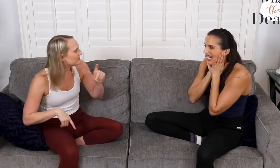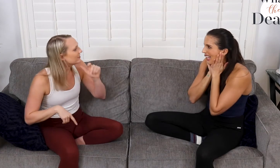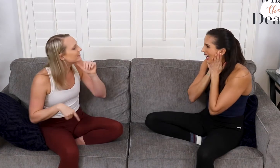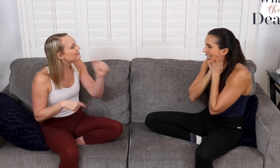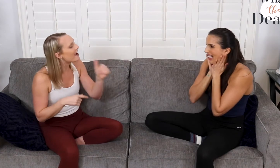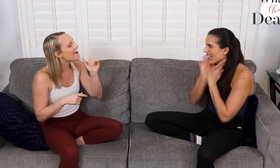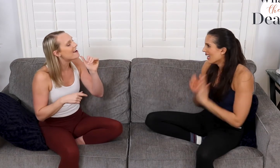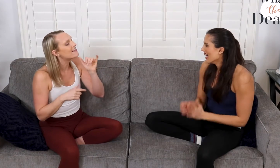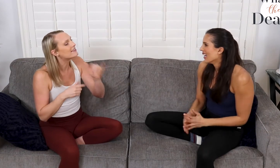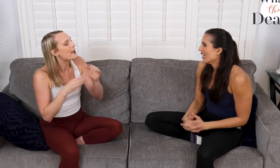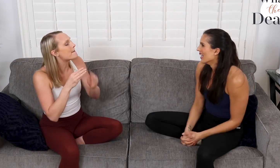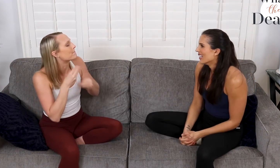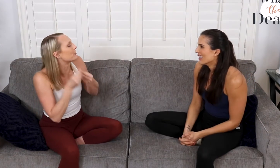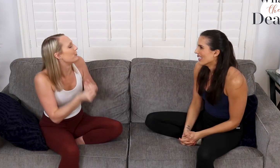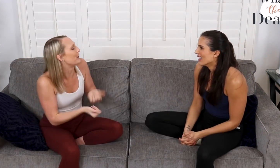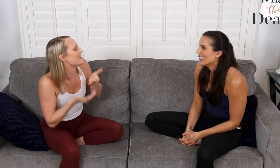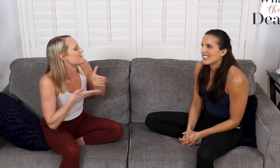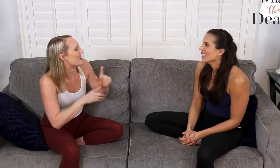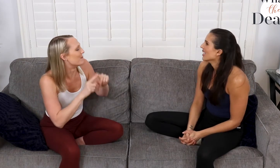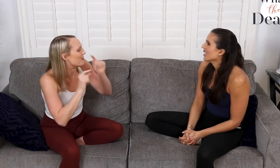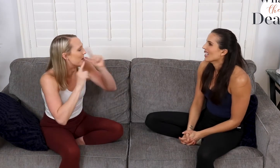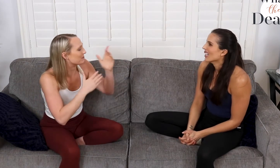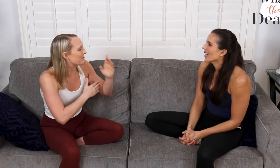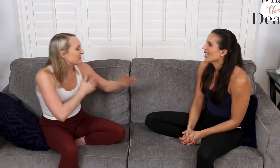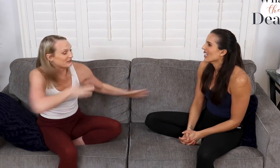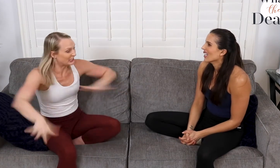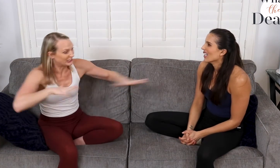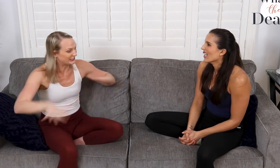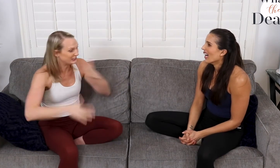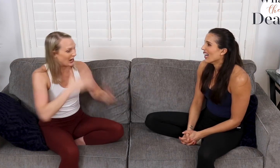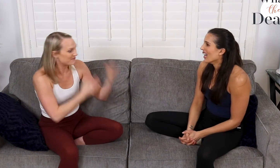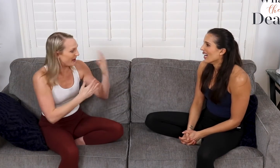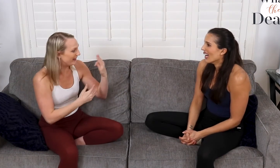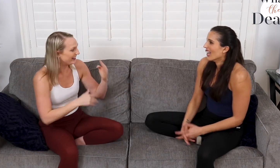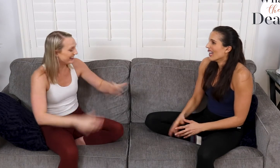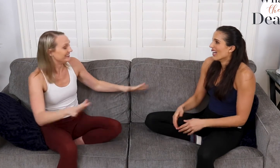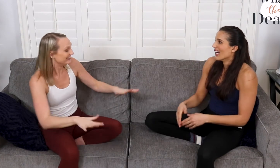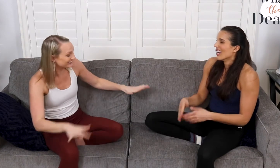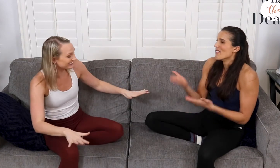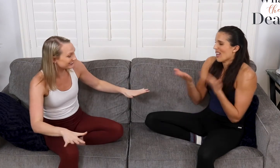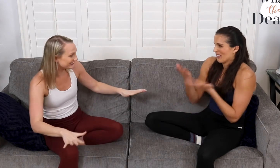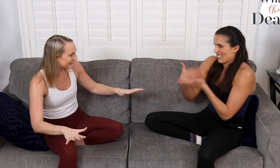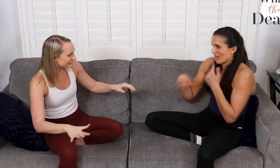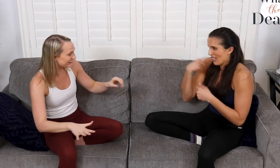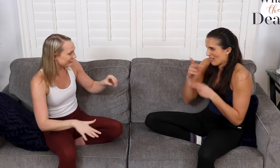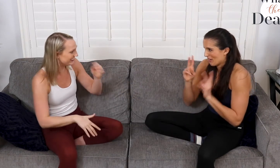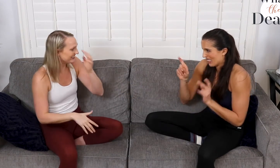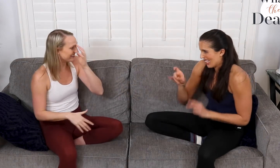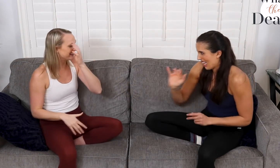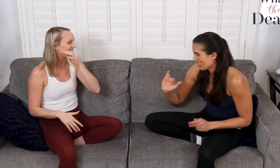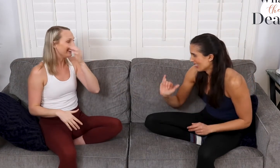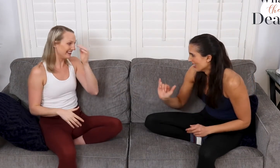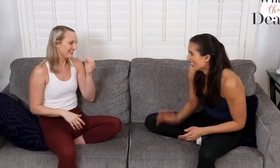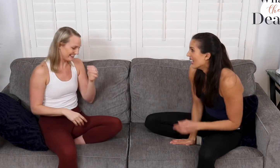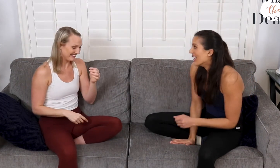strong the vibrations are. It will literally shake you right out of bed. Yeah, I remember one time in high